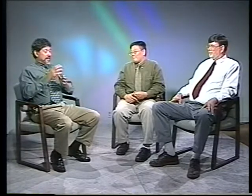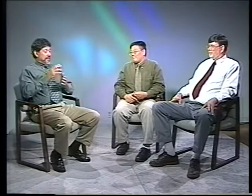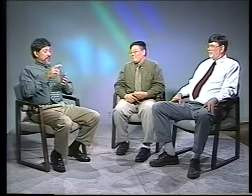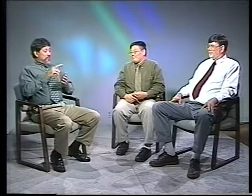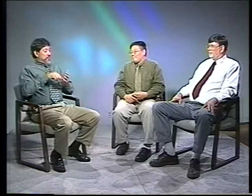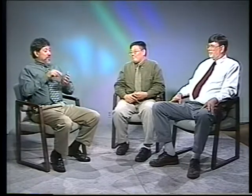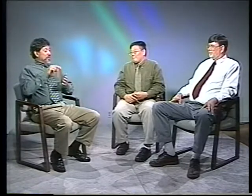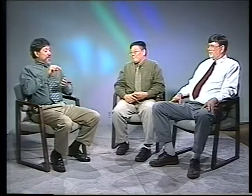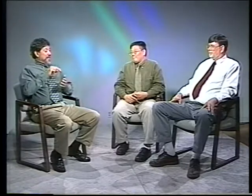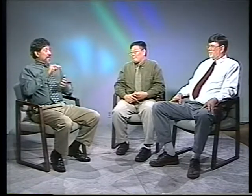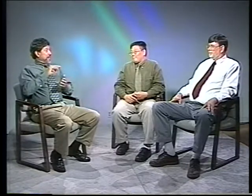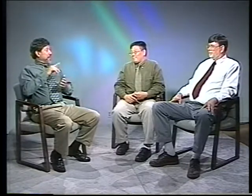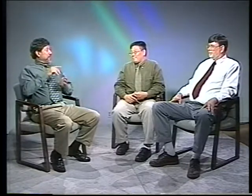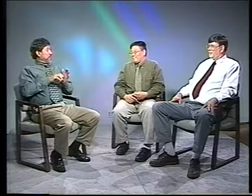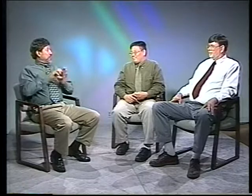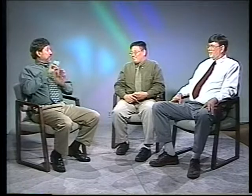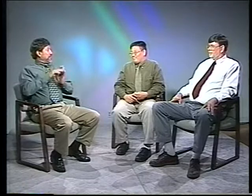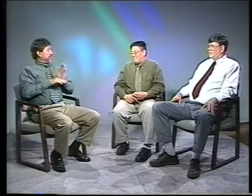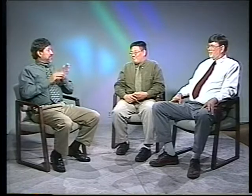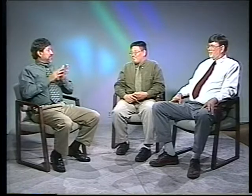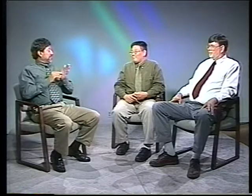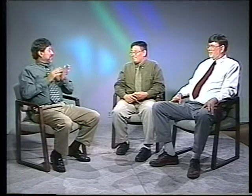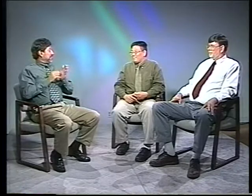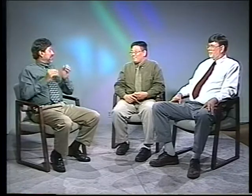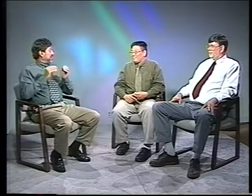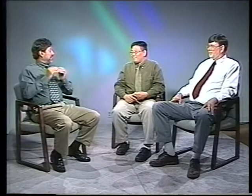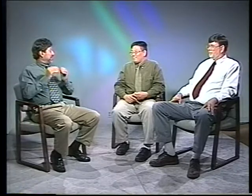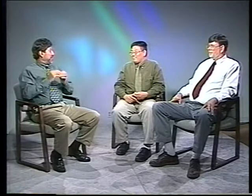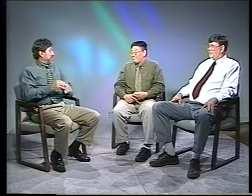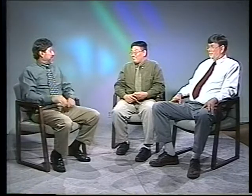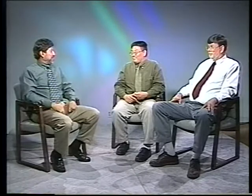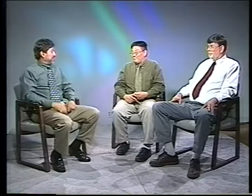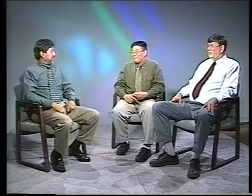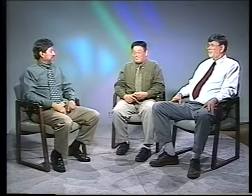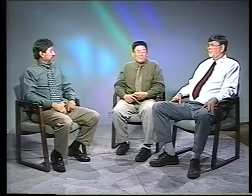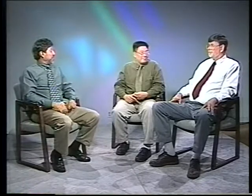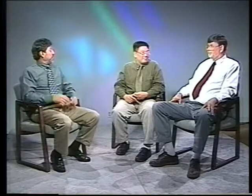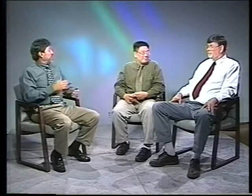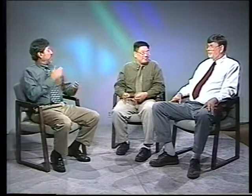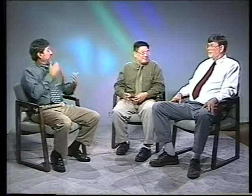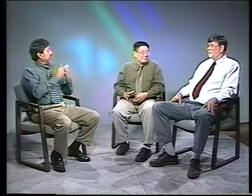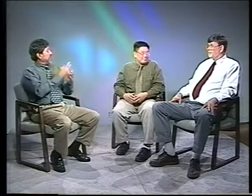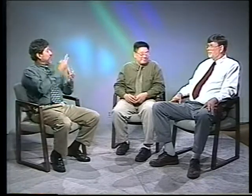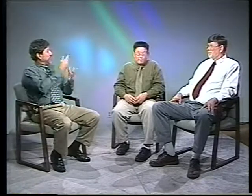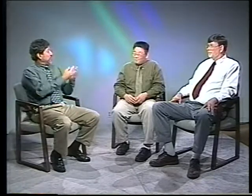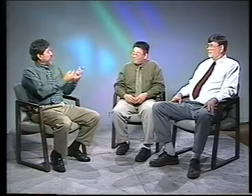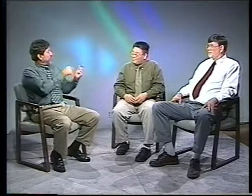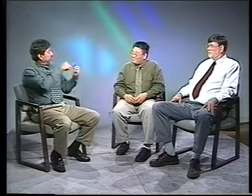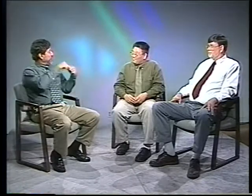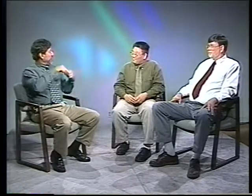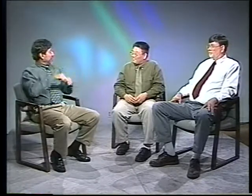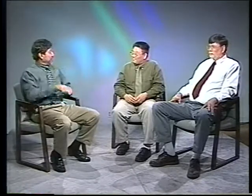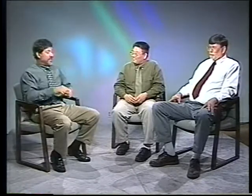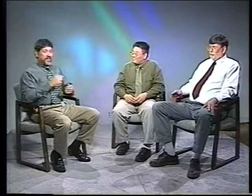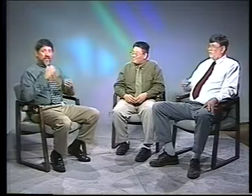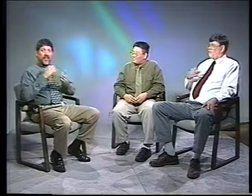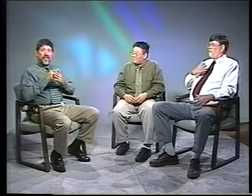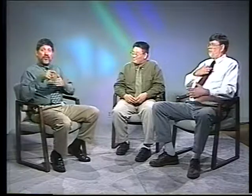various cultures that we deal with. I was looking over the NMIP curriculum, and we've got a lot to do. I'd like to thank both of you for being